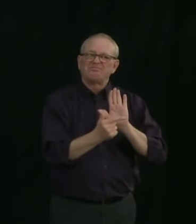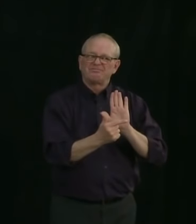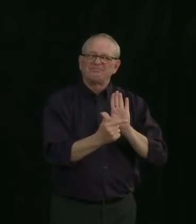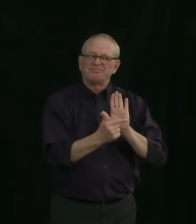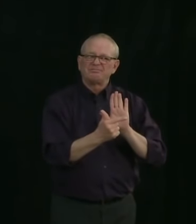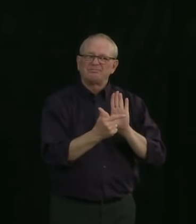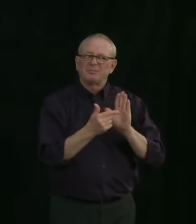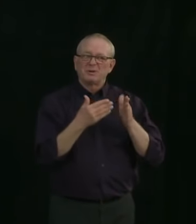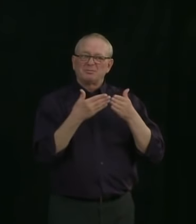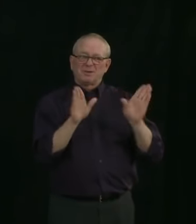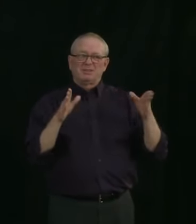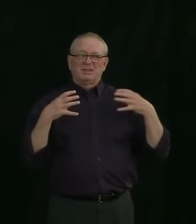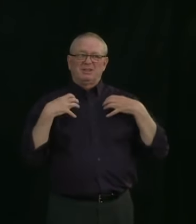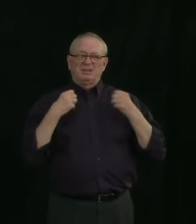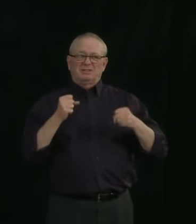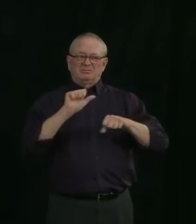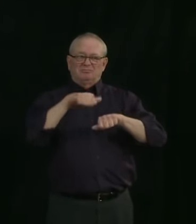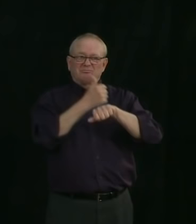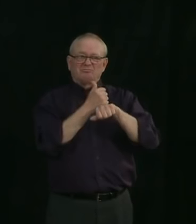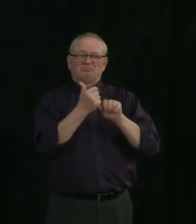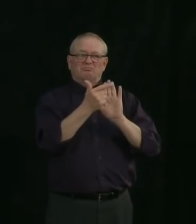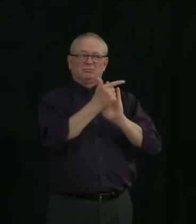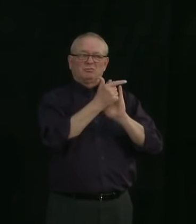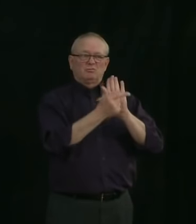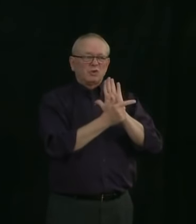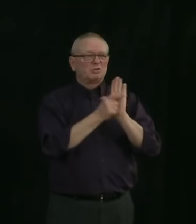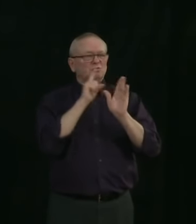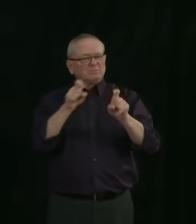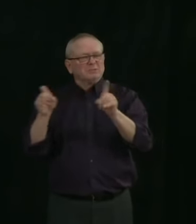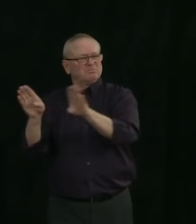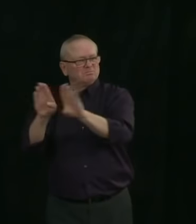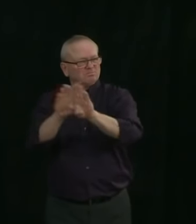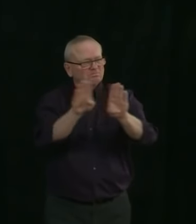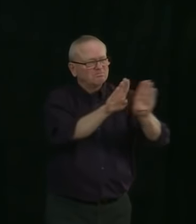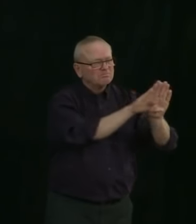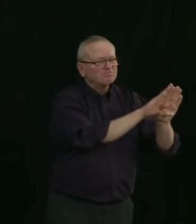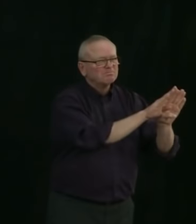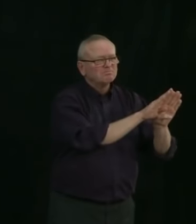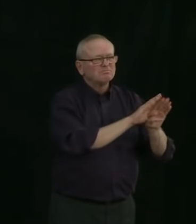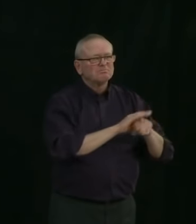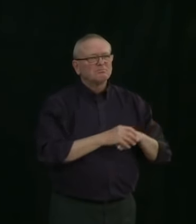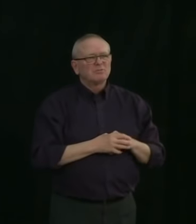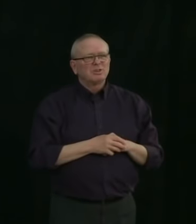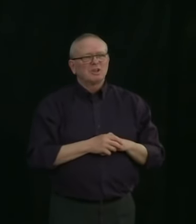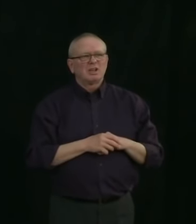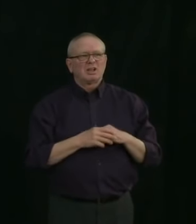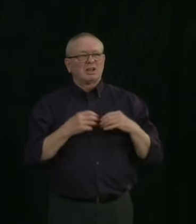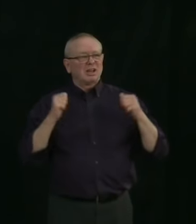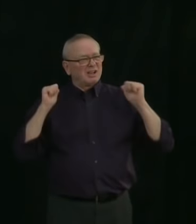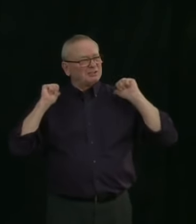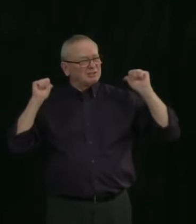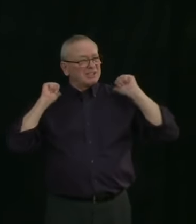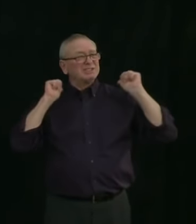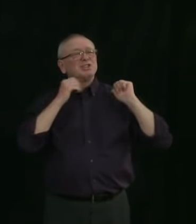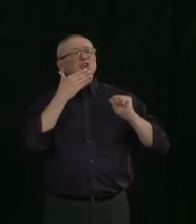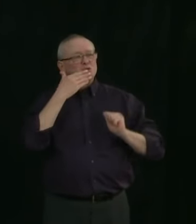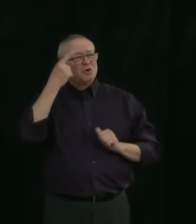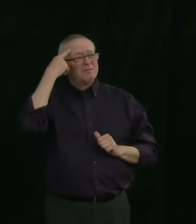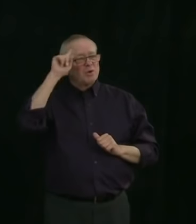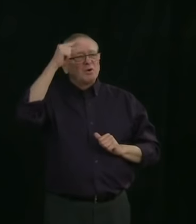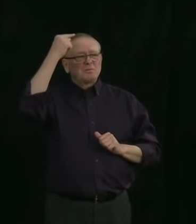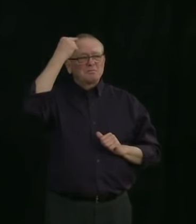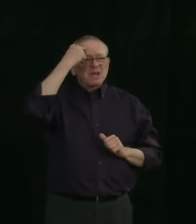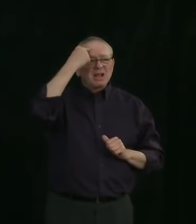an important activity for overall health and well-being, both physical and mental, but the risk of transmission is too great